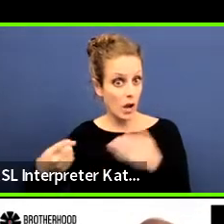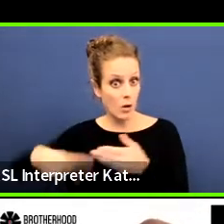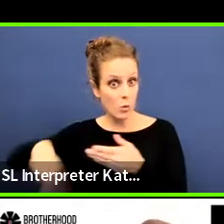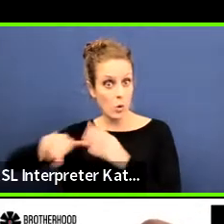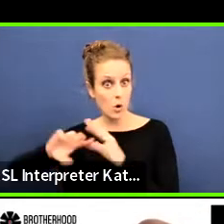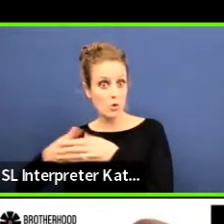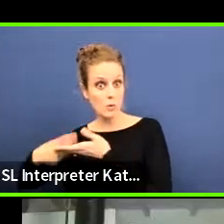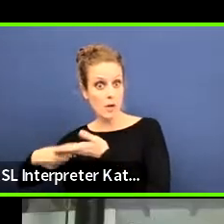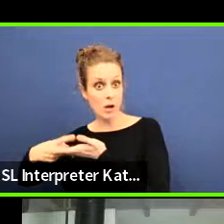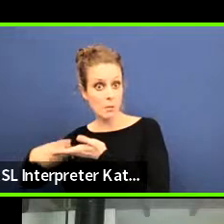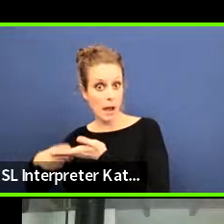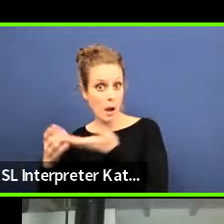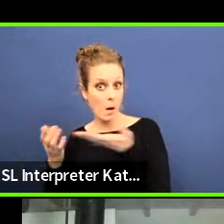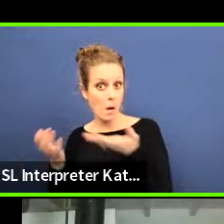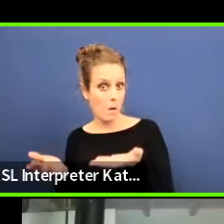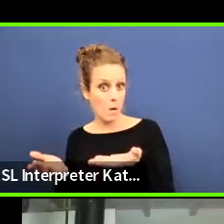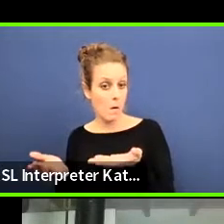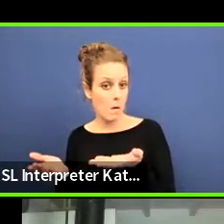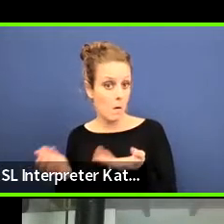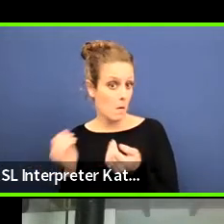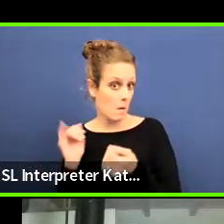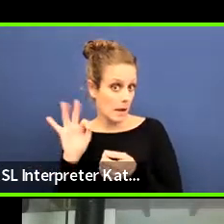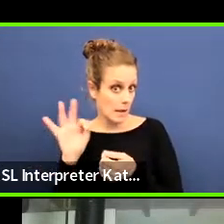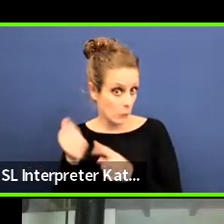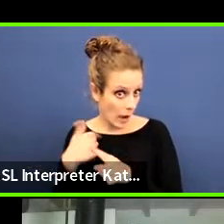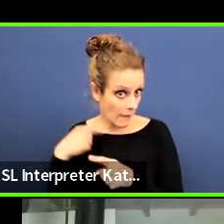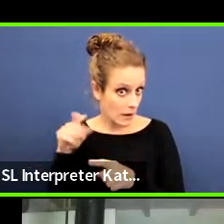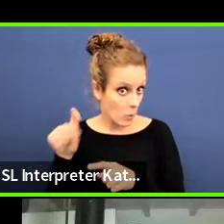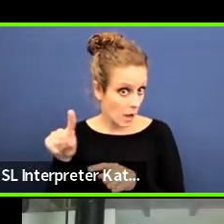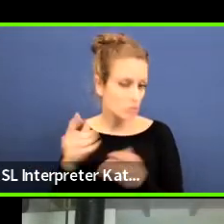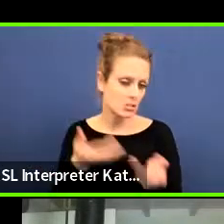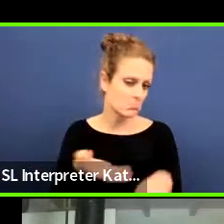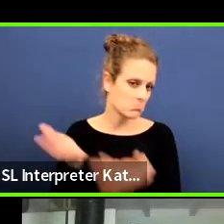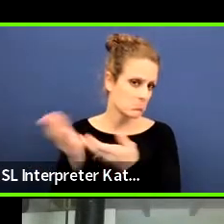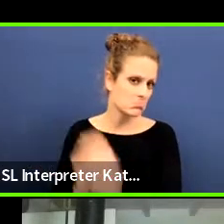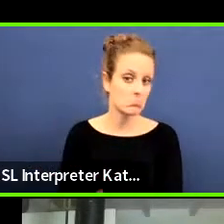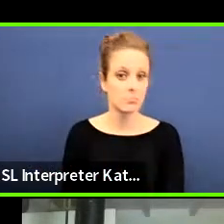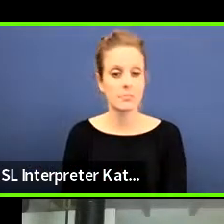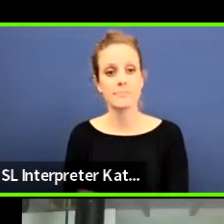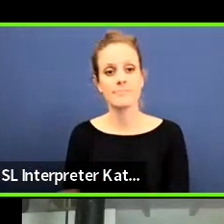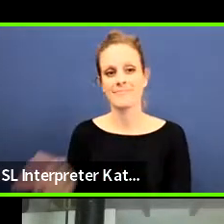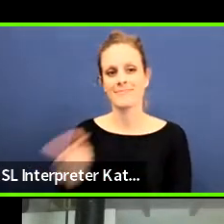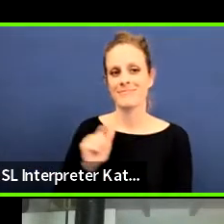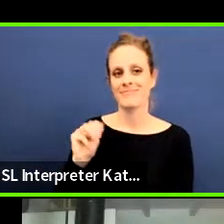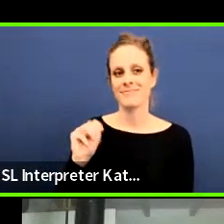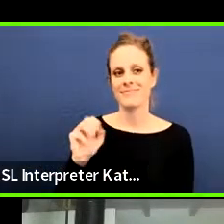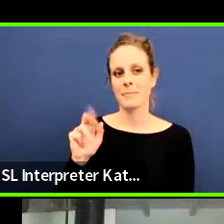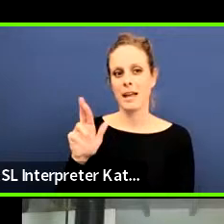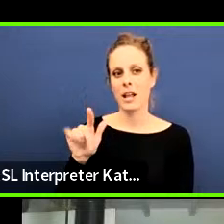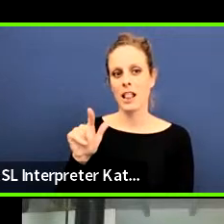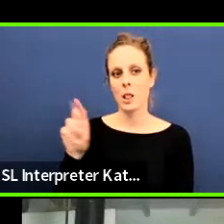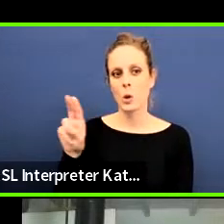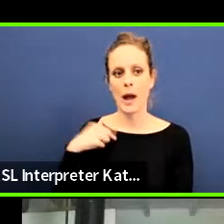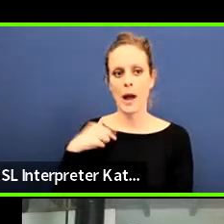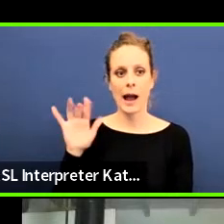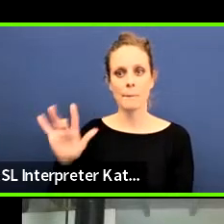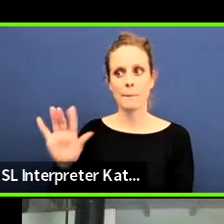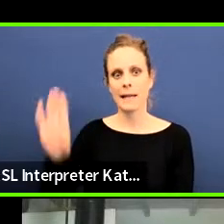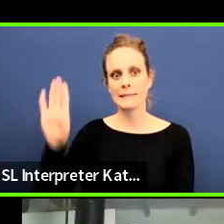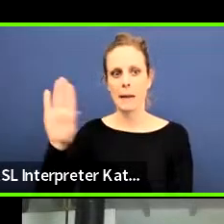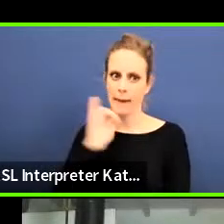about. And if you have a question, you could also raise it. Sorry, my hand was up by accident.